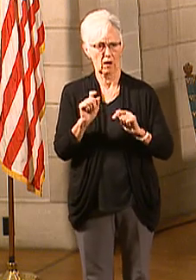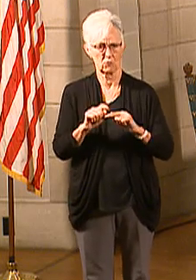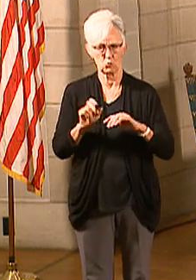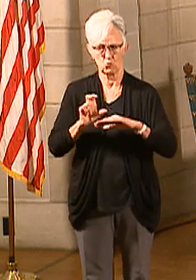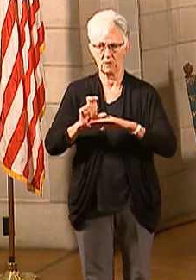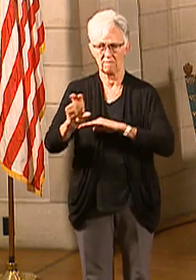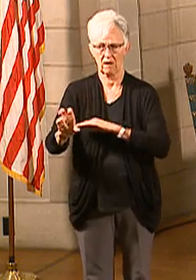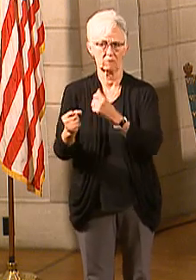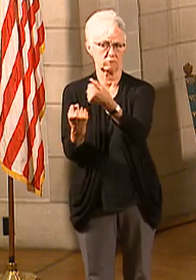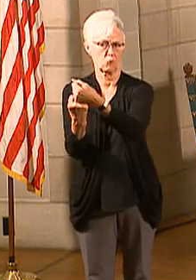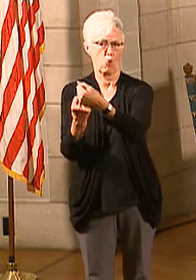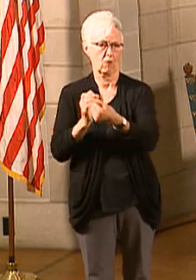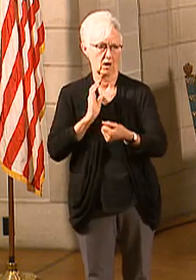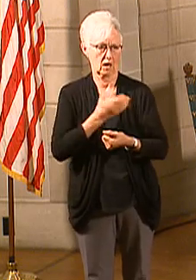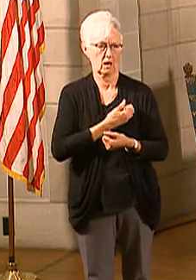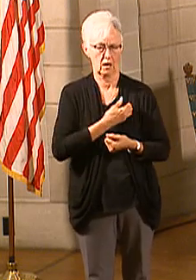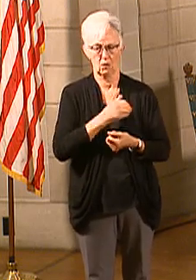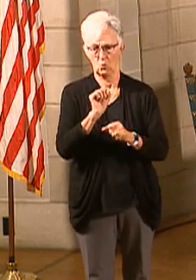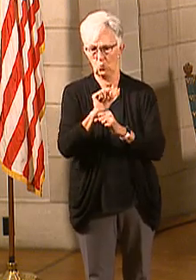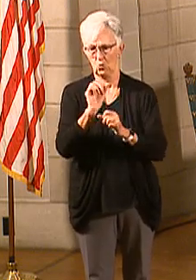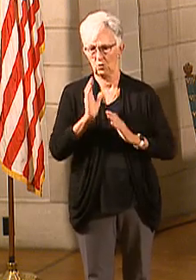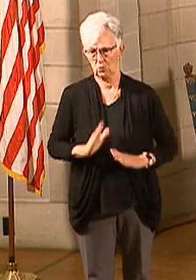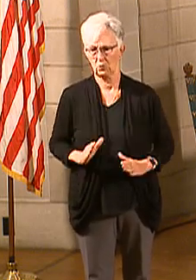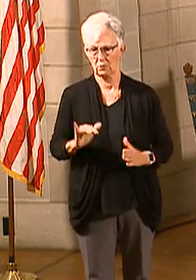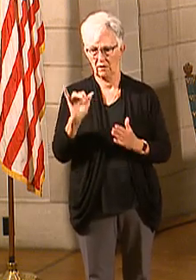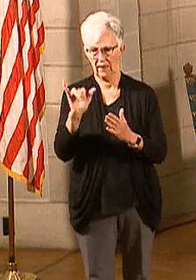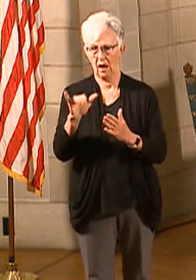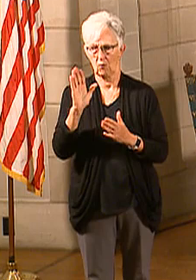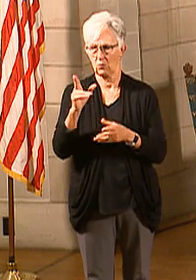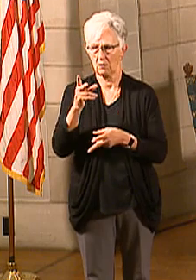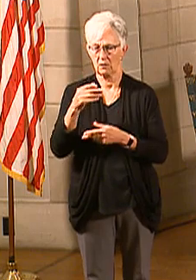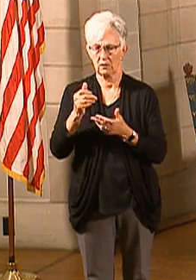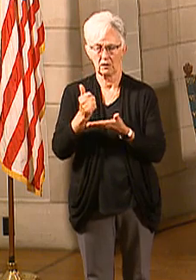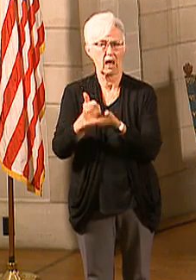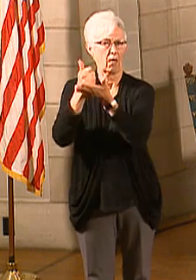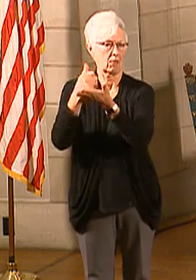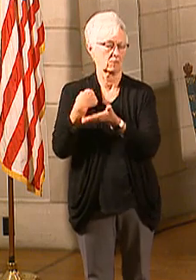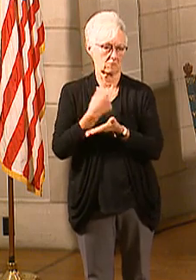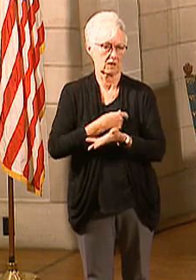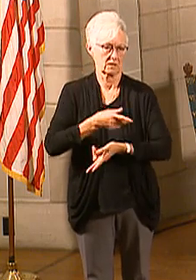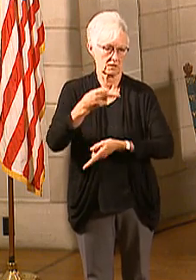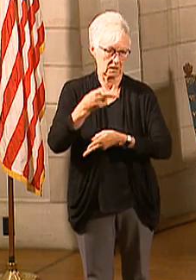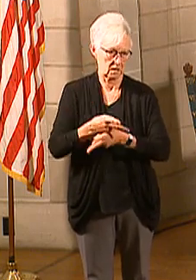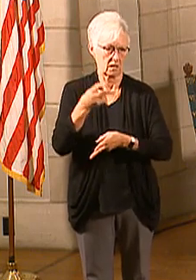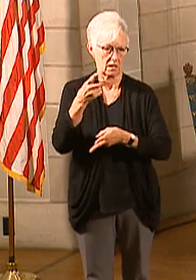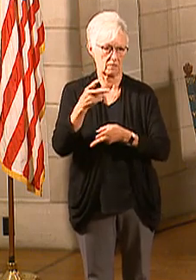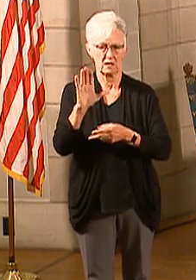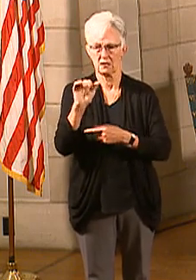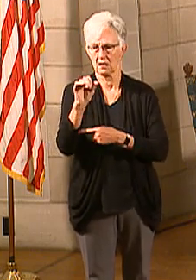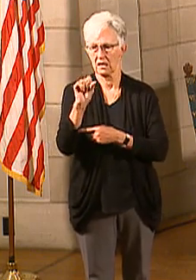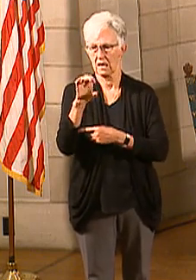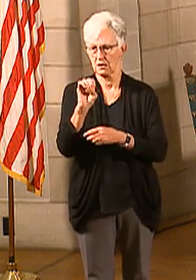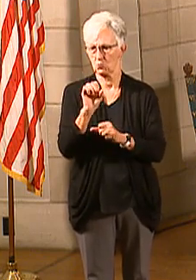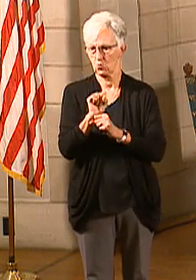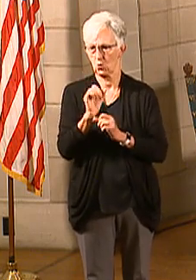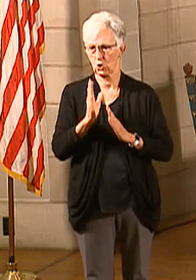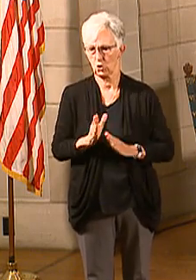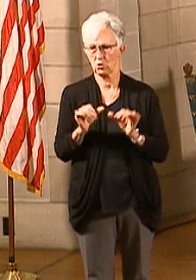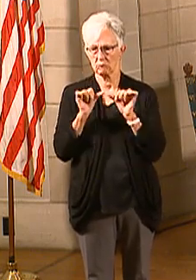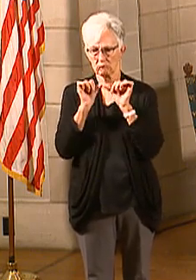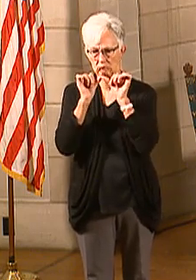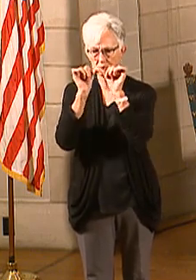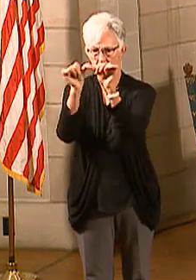in. And ultimately, that will impact our stability in case managers, which is right for kids and families and a good thing.